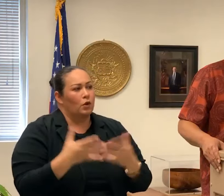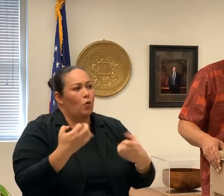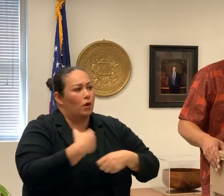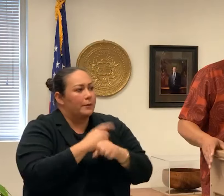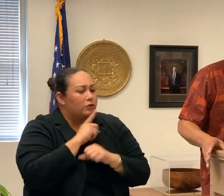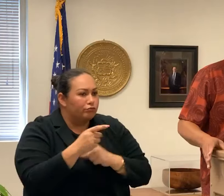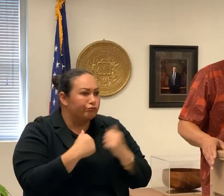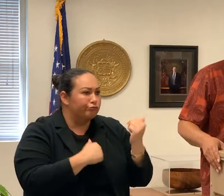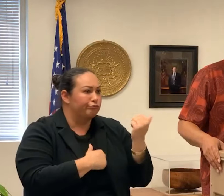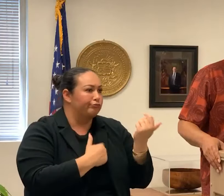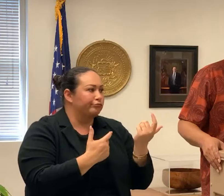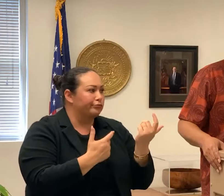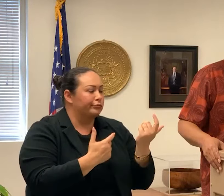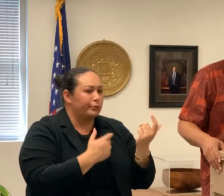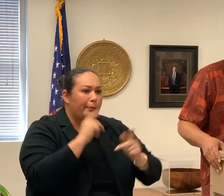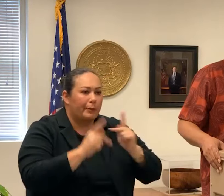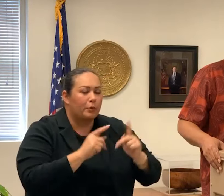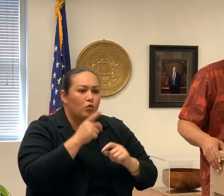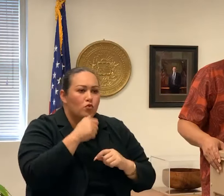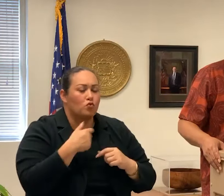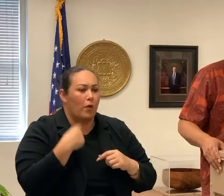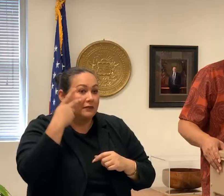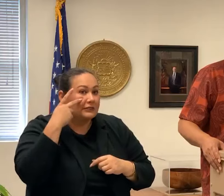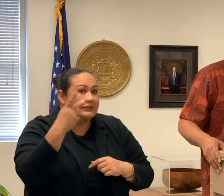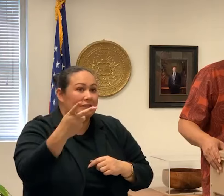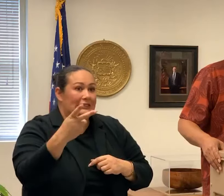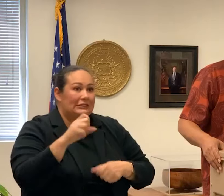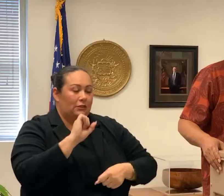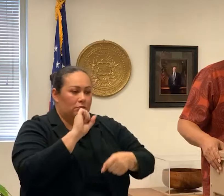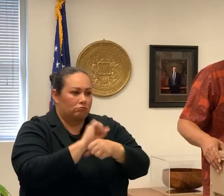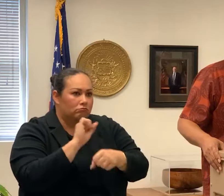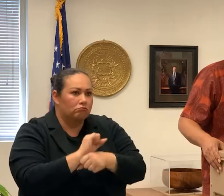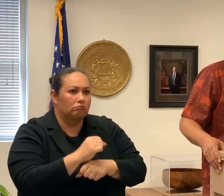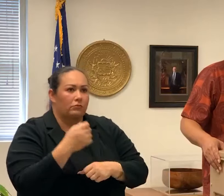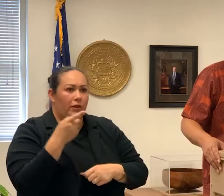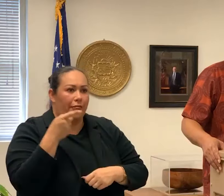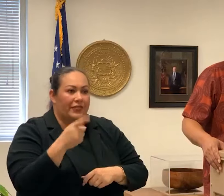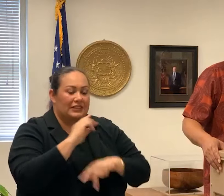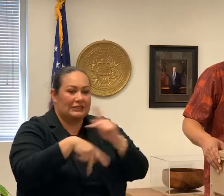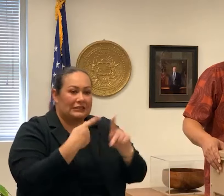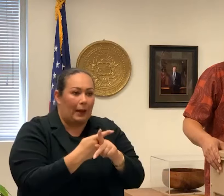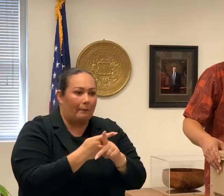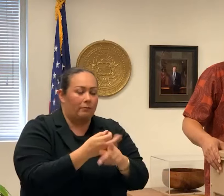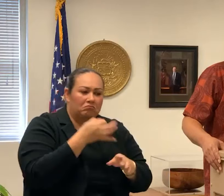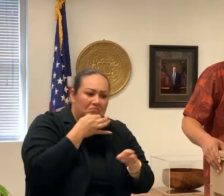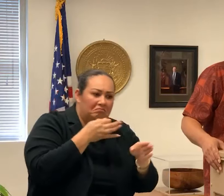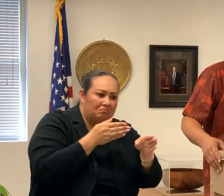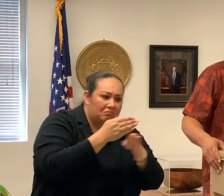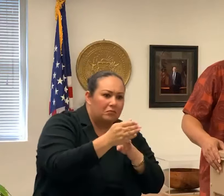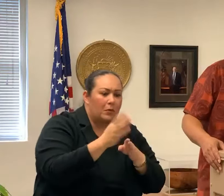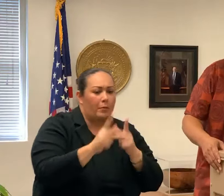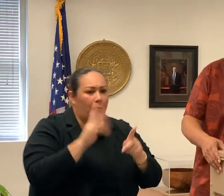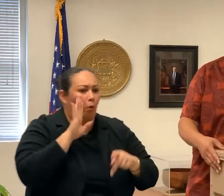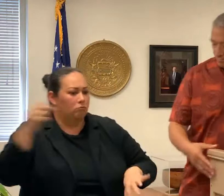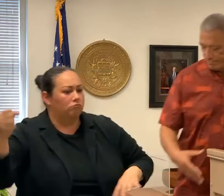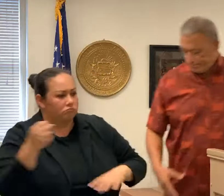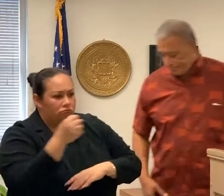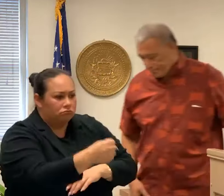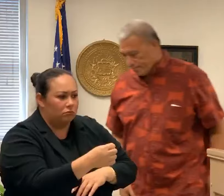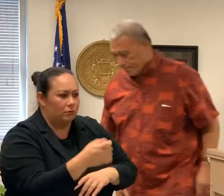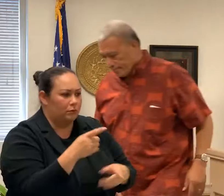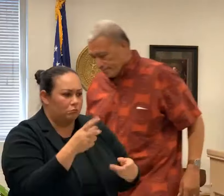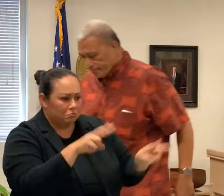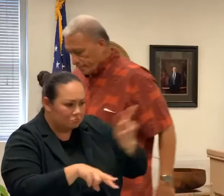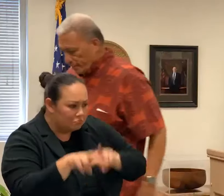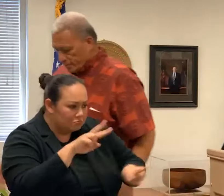work or who have suffered this kind of tragedy in their community. I'll also make myself available for questions later. Thank you.